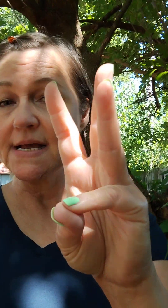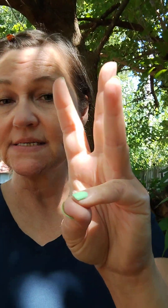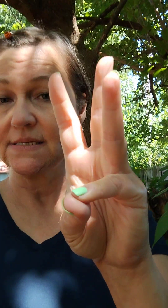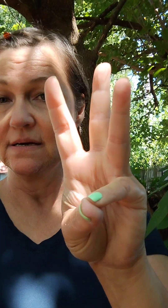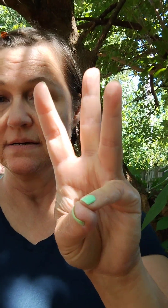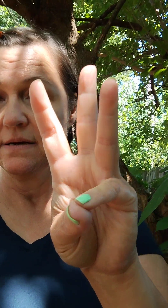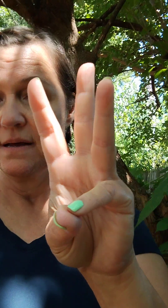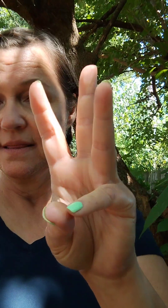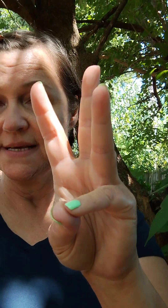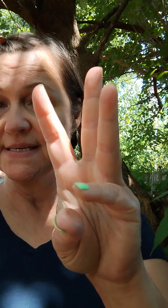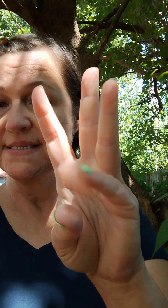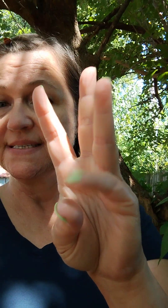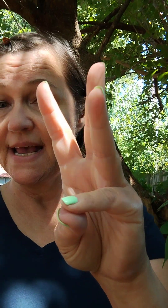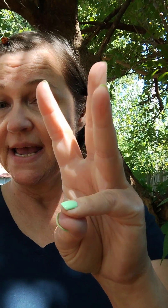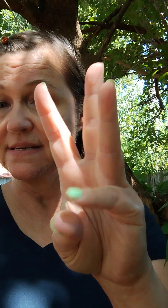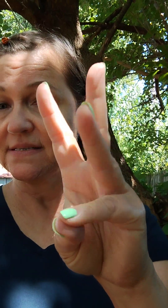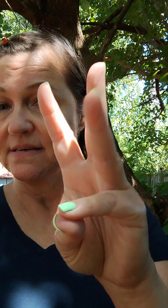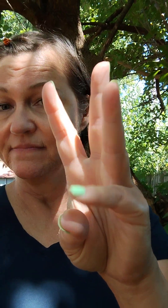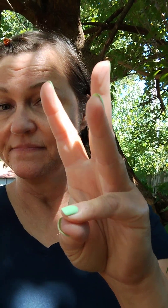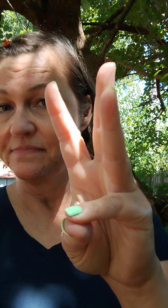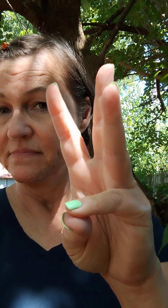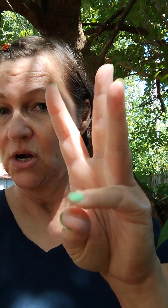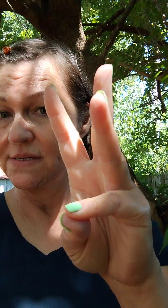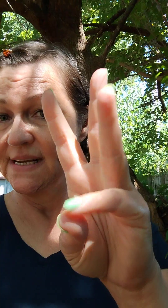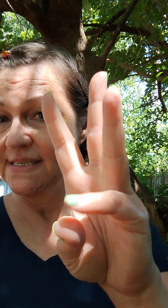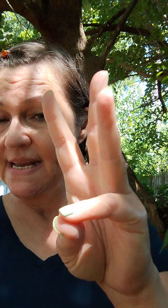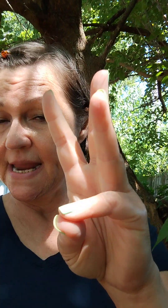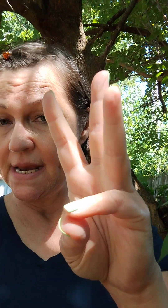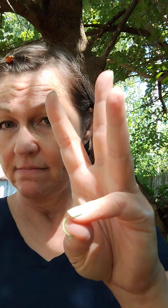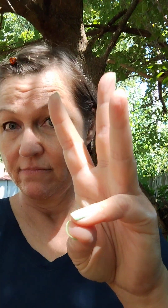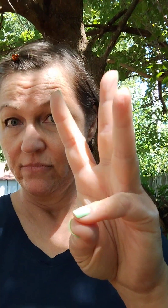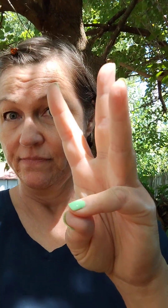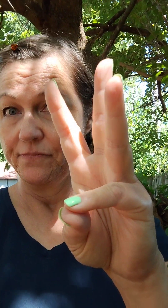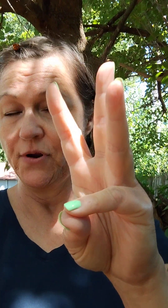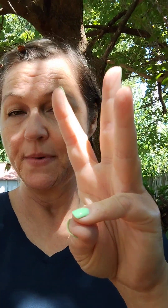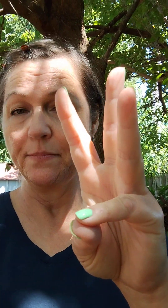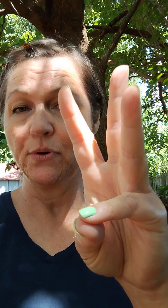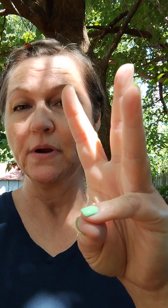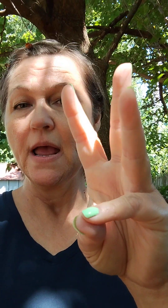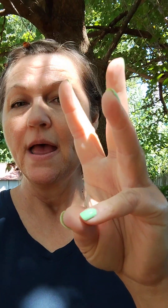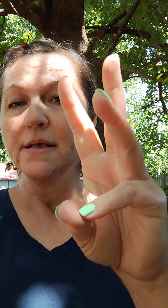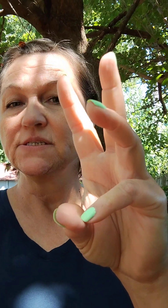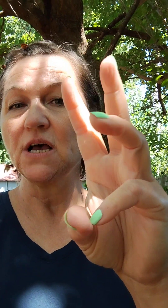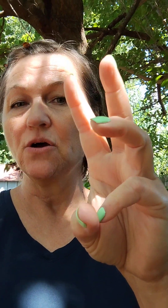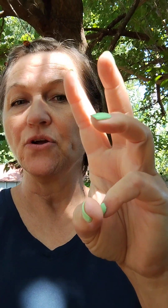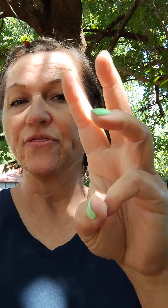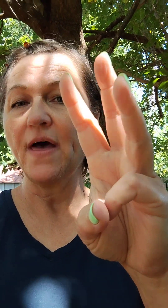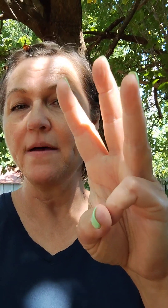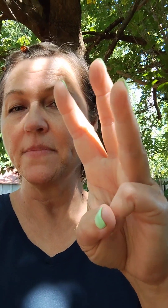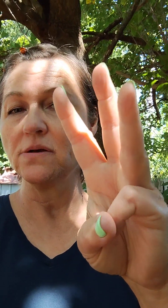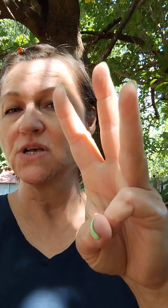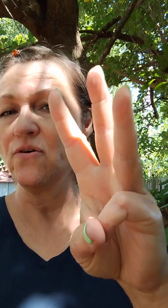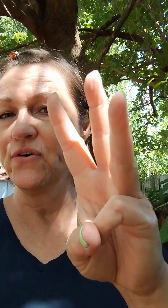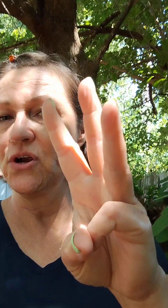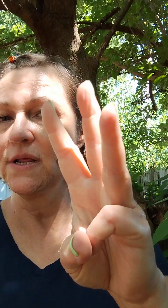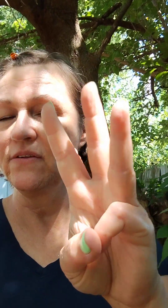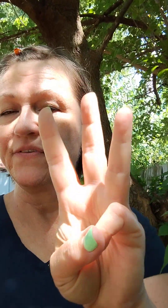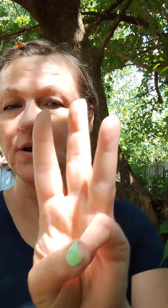6. This is 6 or 16, remember? So your thumb goes over your little finger